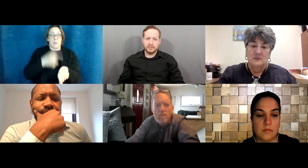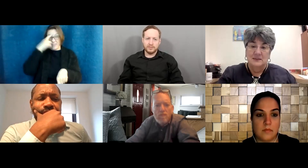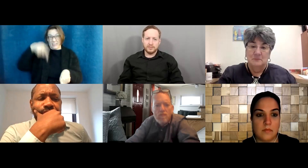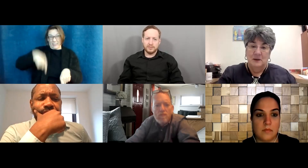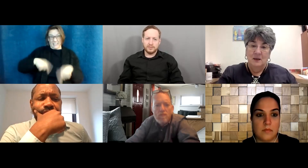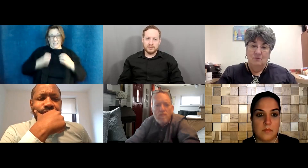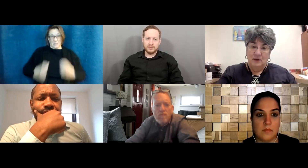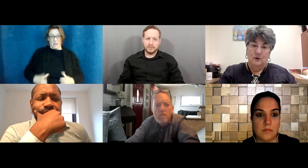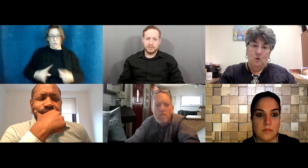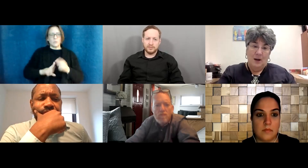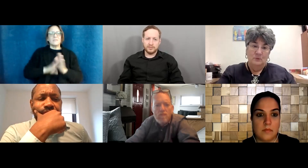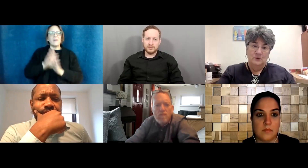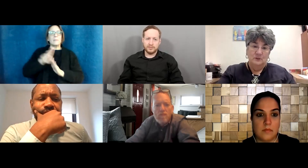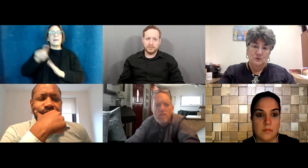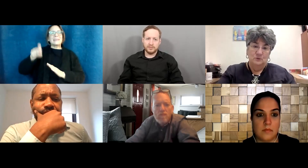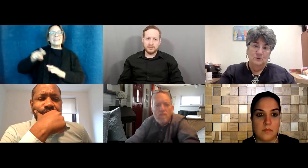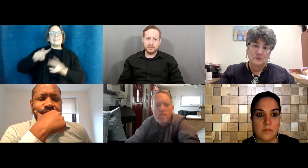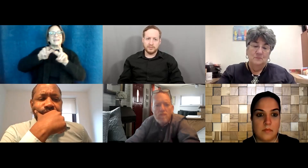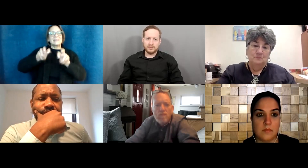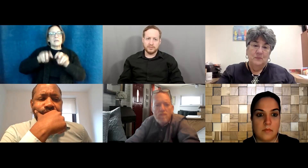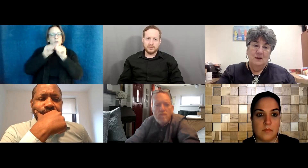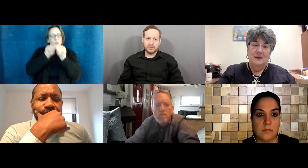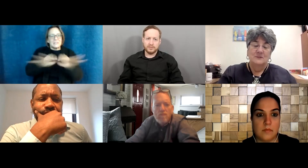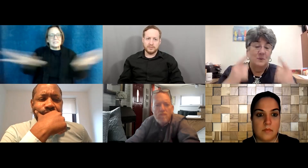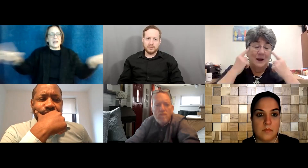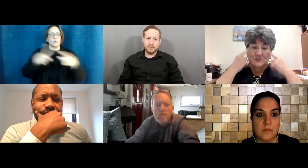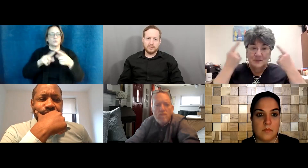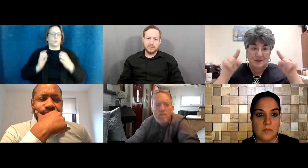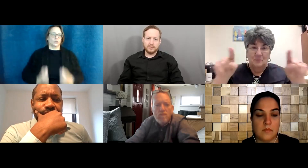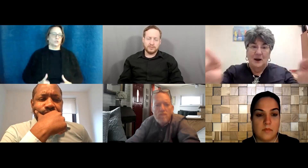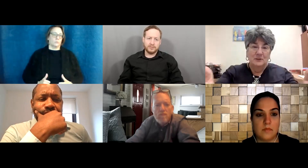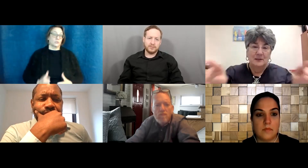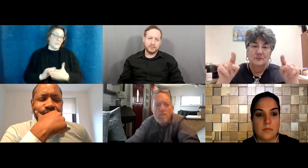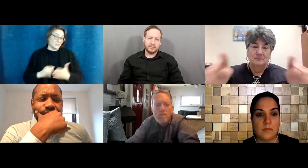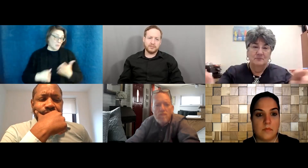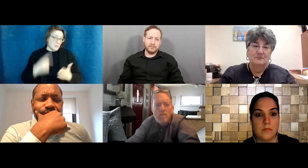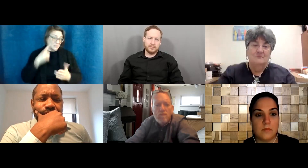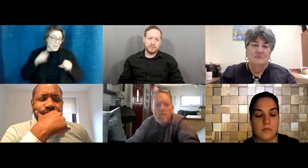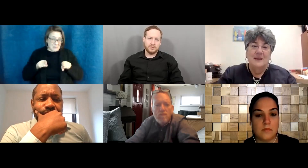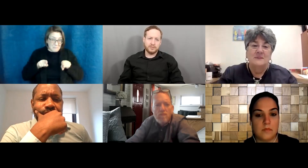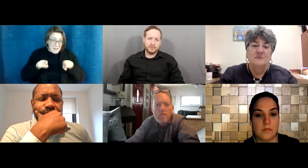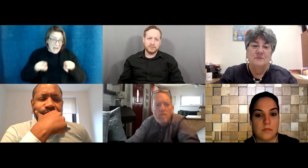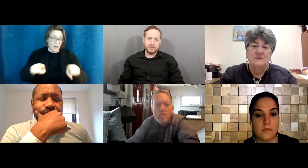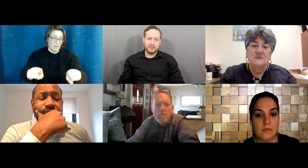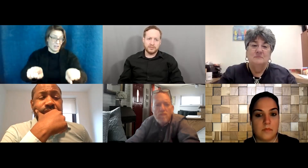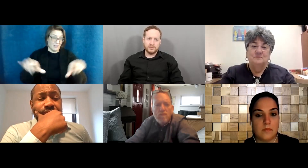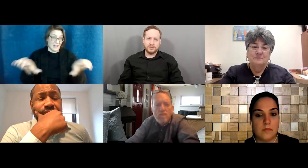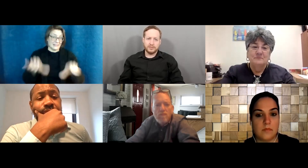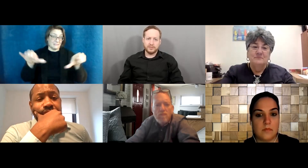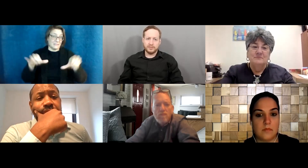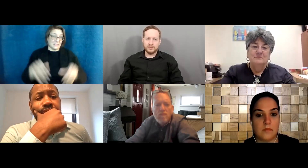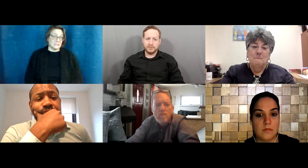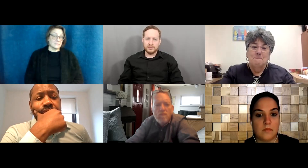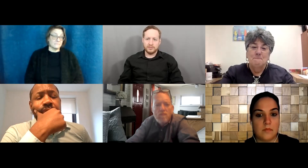needs assessment that could go out to consumers. That's what I was thinking, parallel activities.